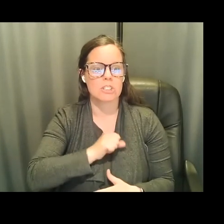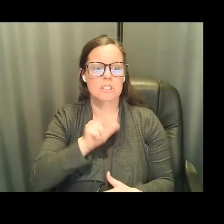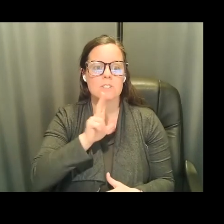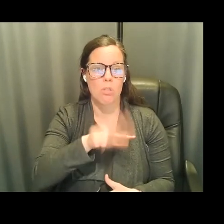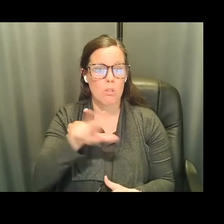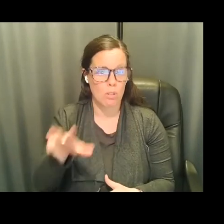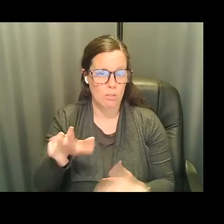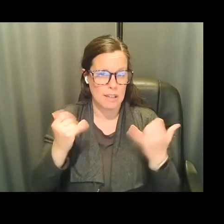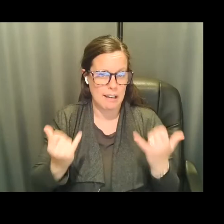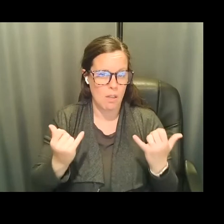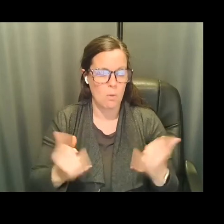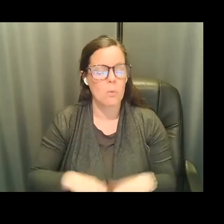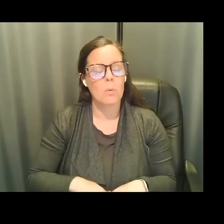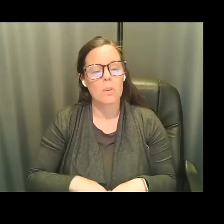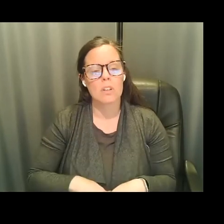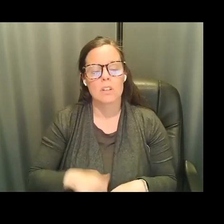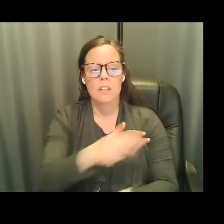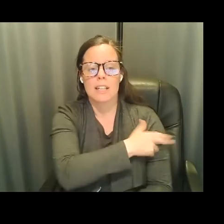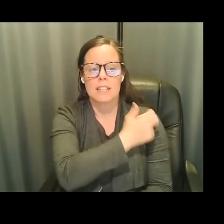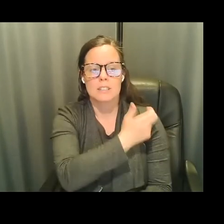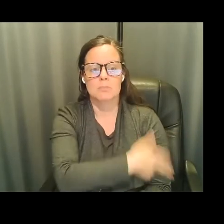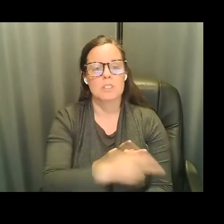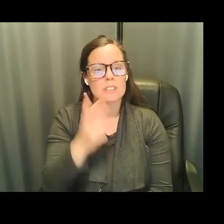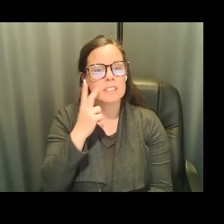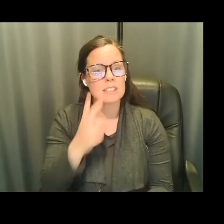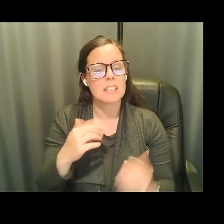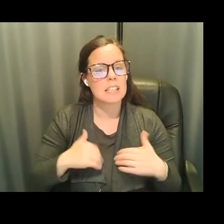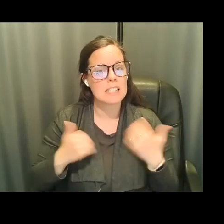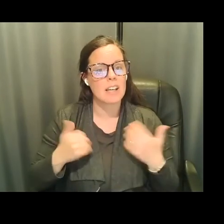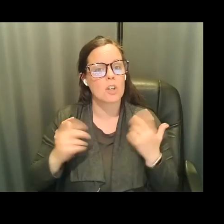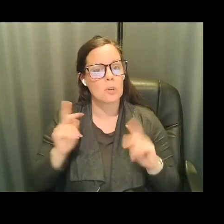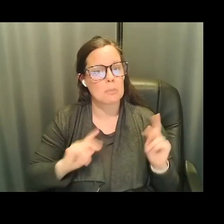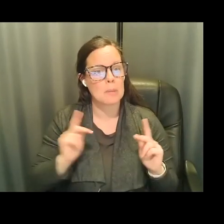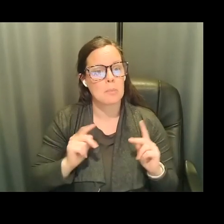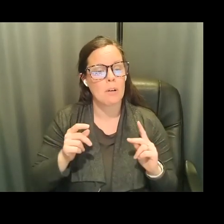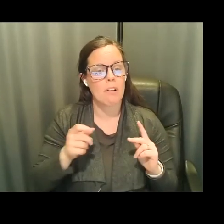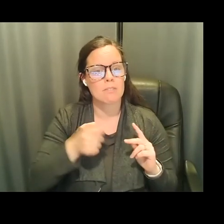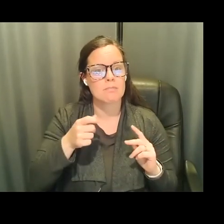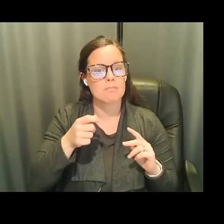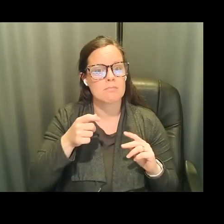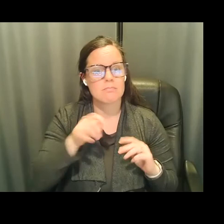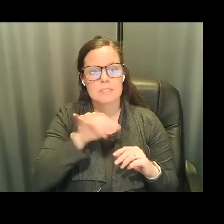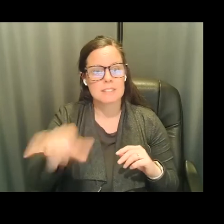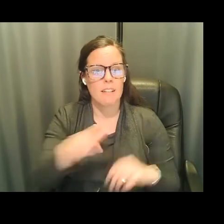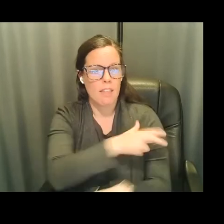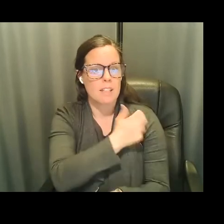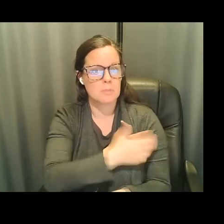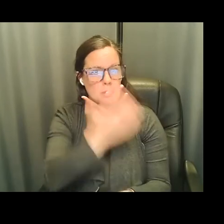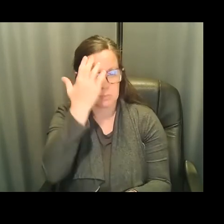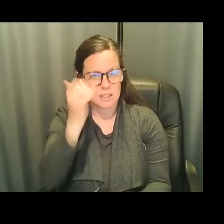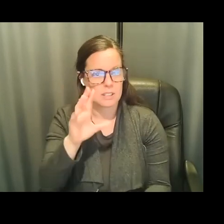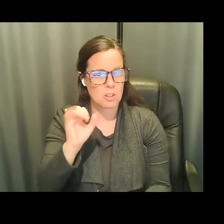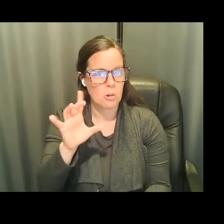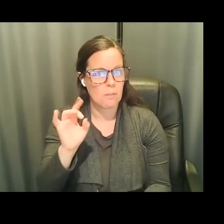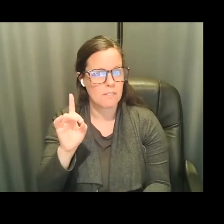of age. Our hospitals are also seeing much younger individuals admitted due to COVID illness. And we